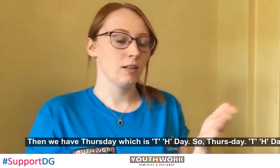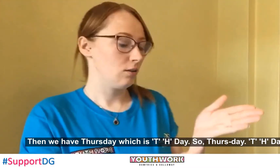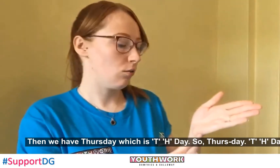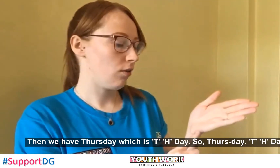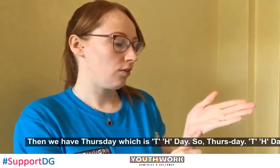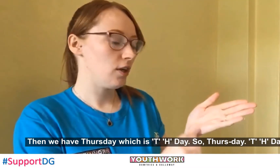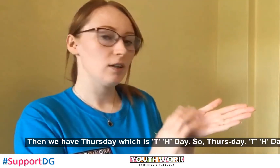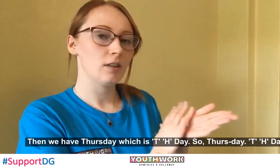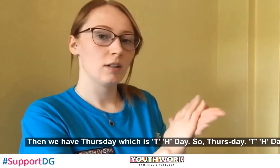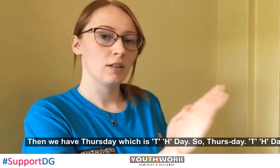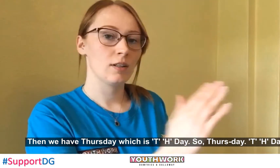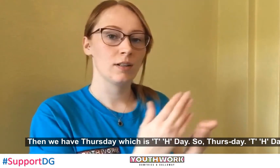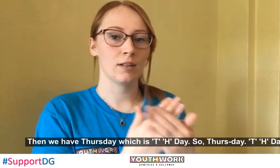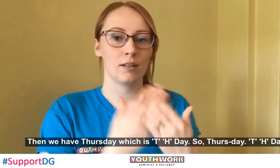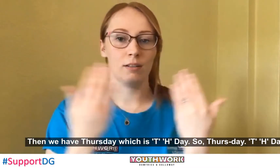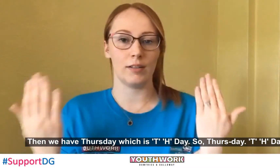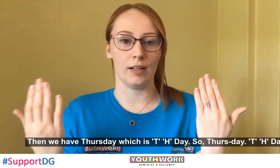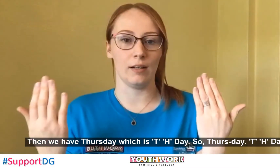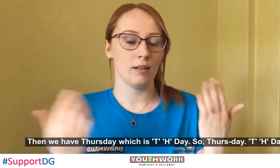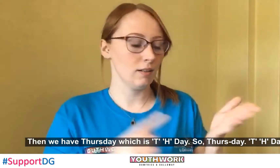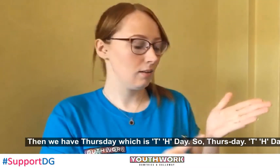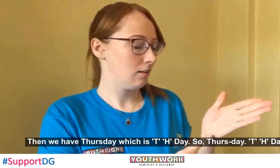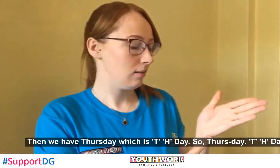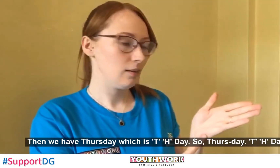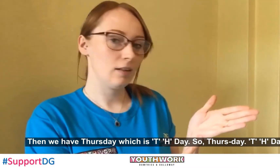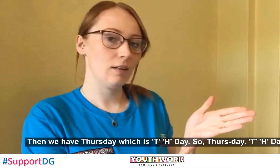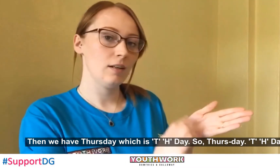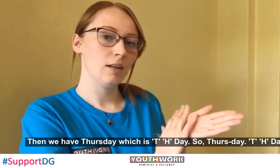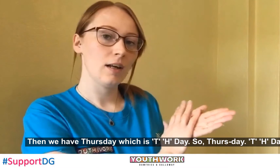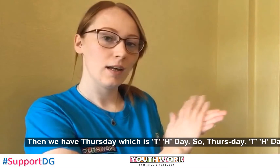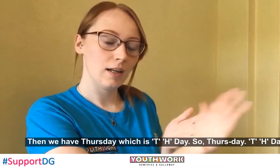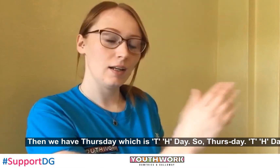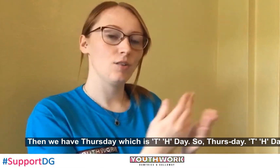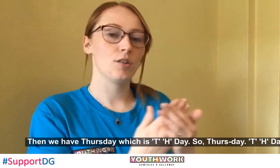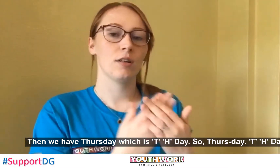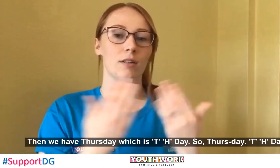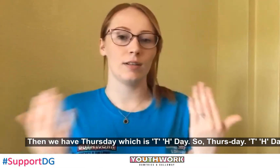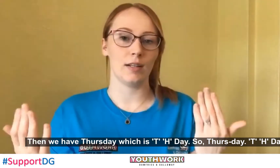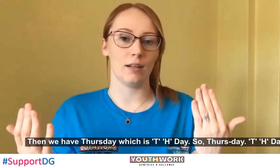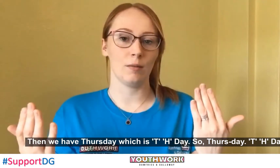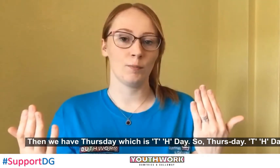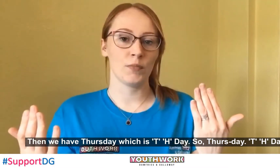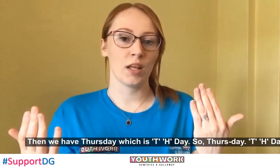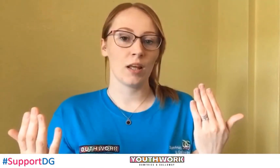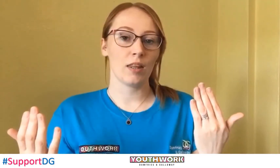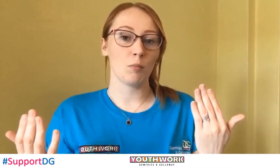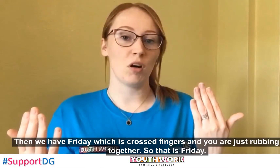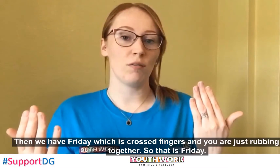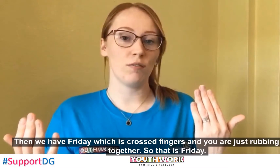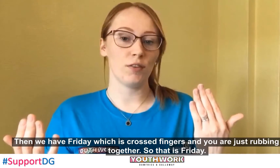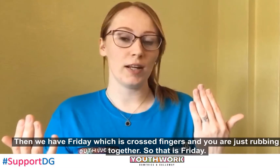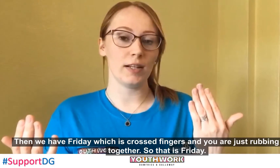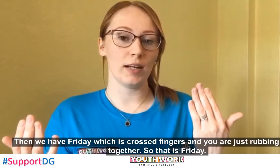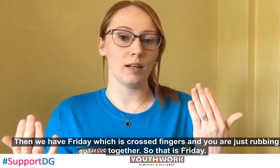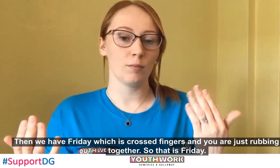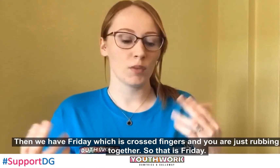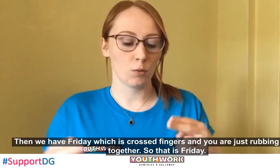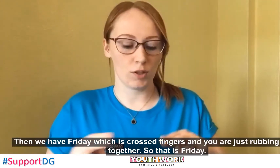So Thursday, T, H, day. Then we have Friday, which